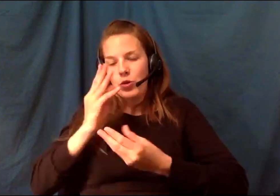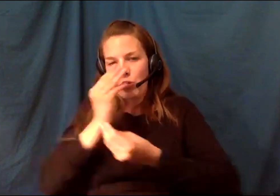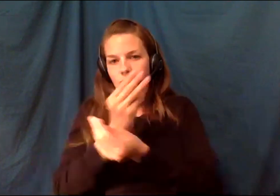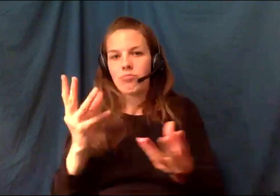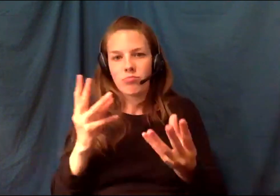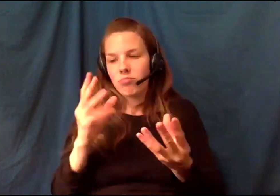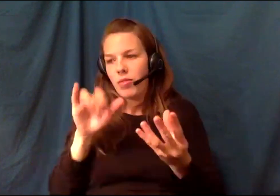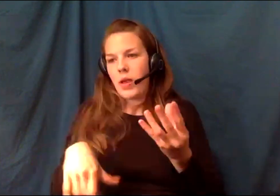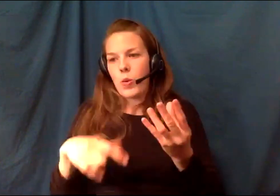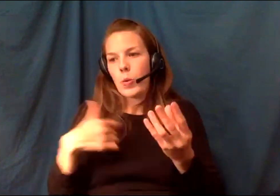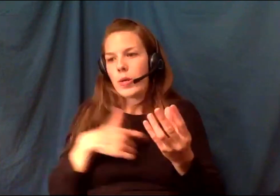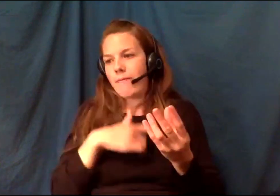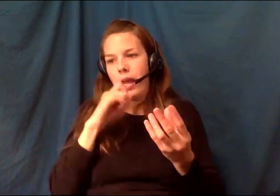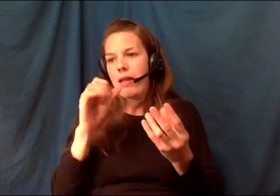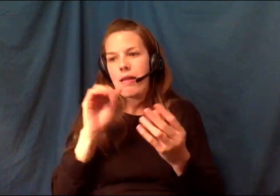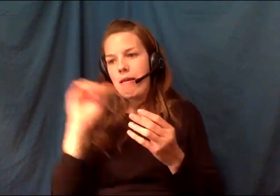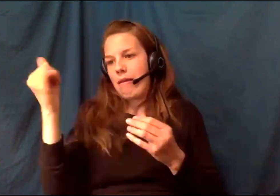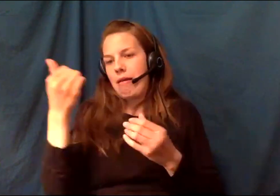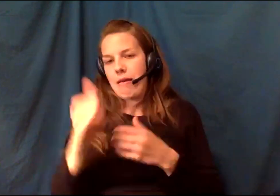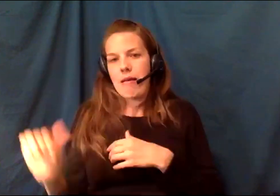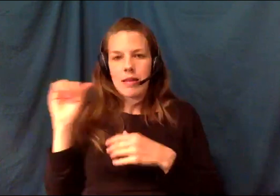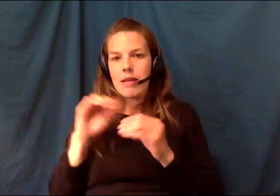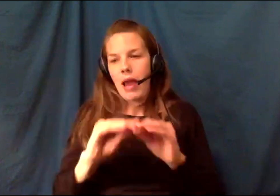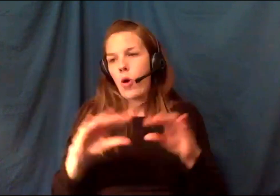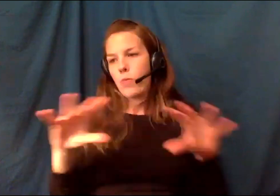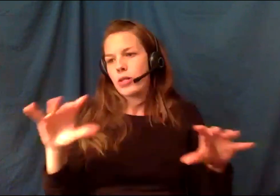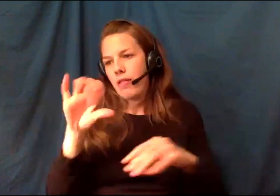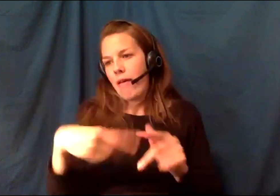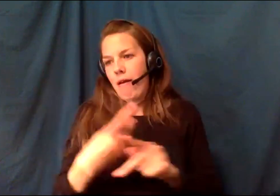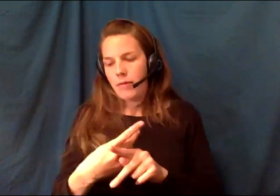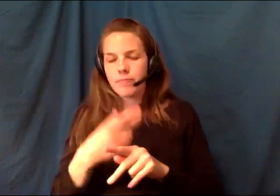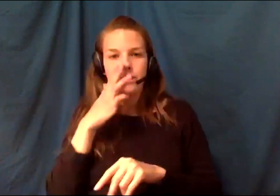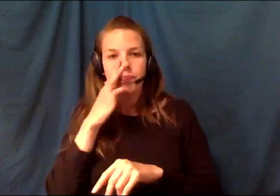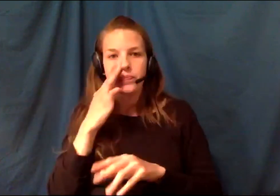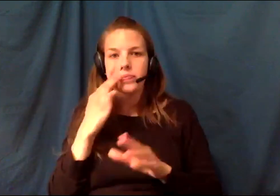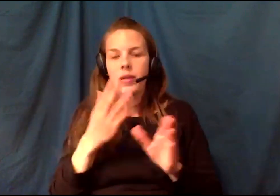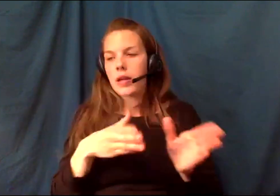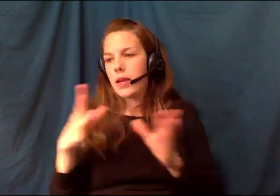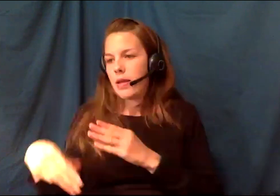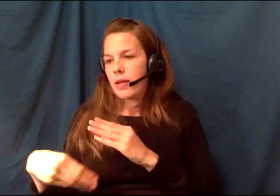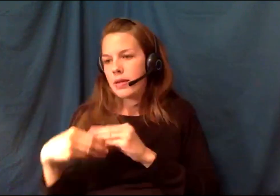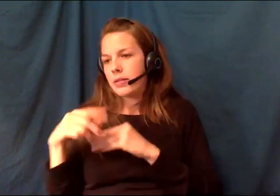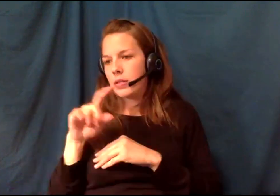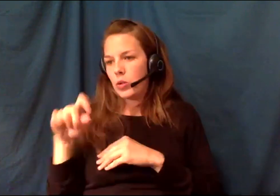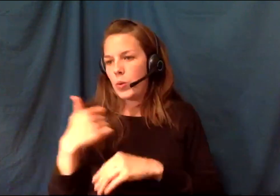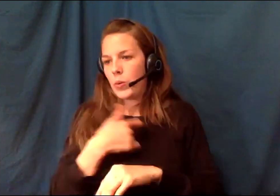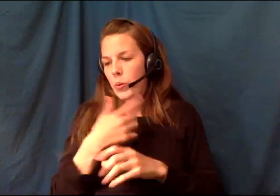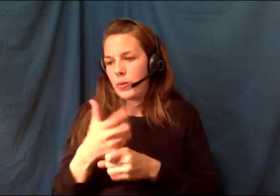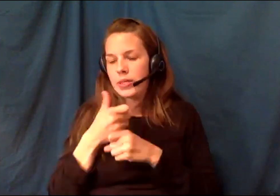than the fact that we have not had any outbreaks of that kind. So an additional question that we